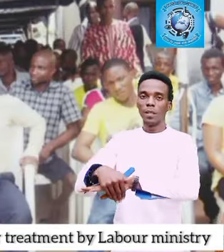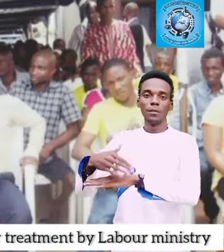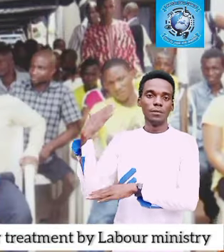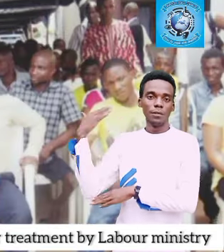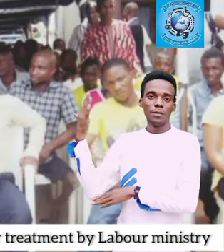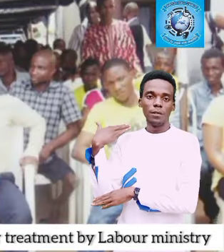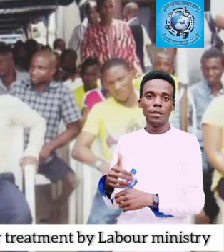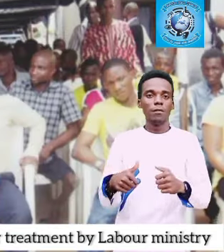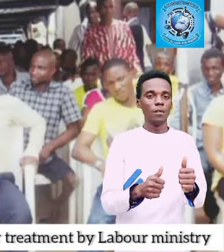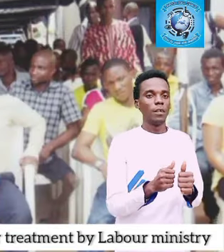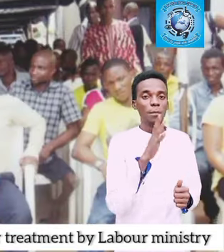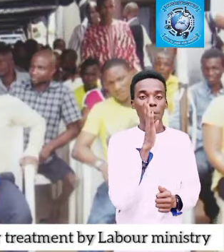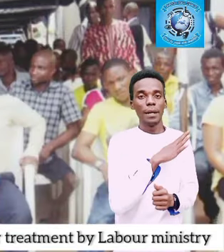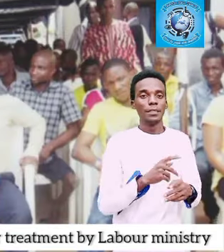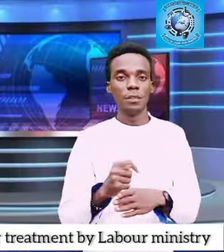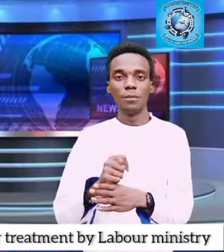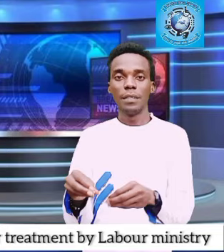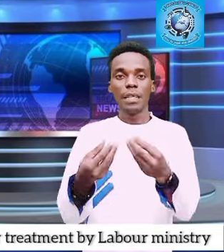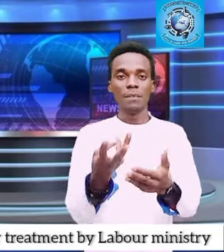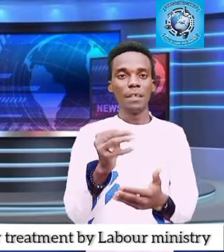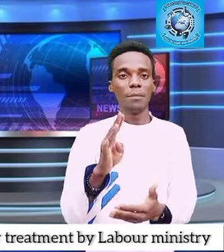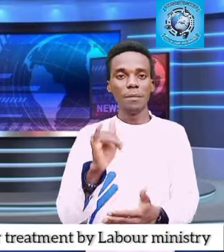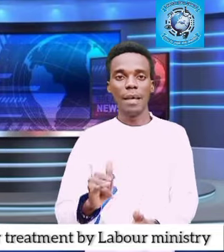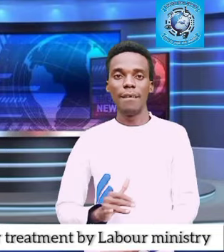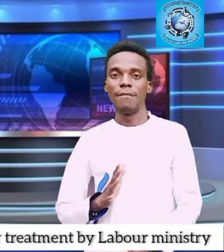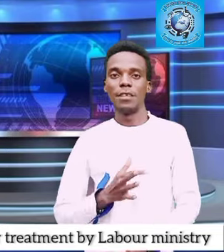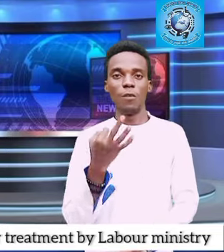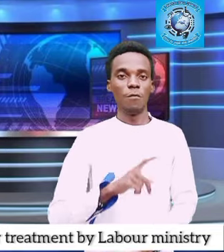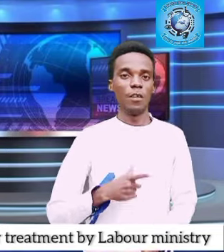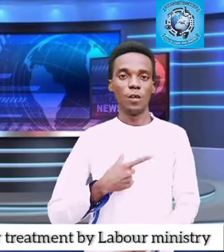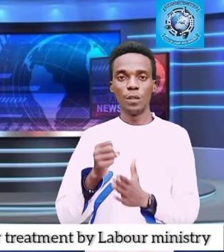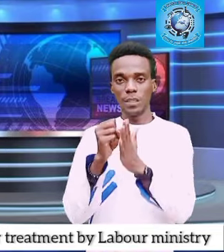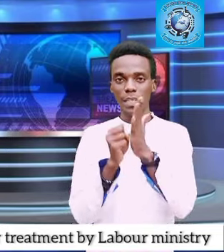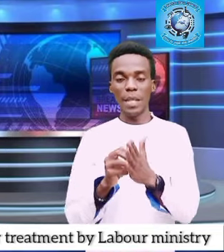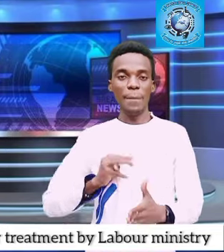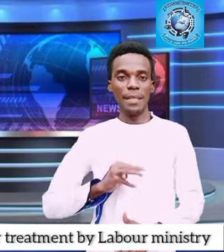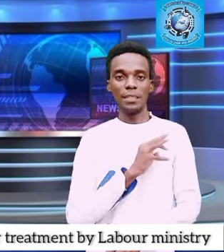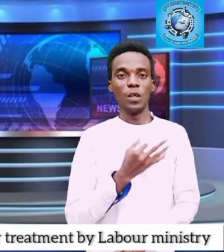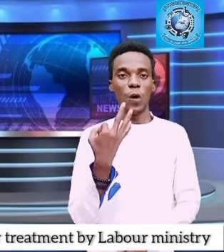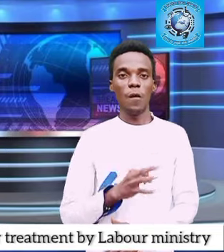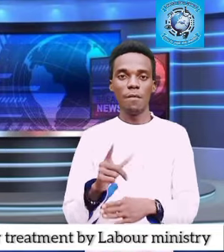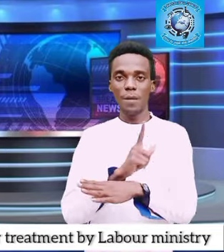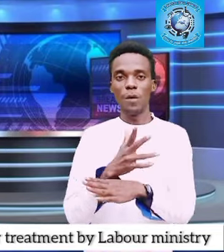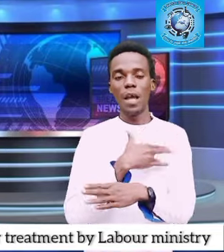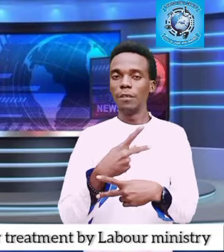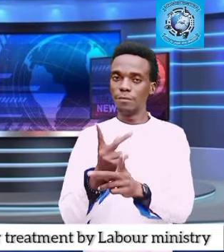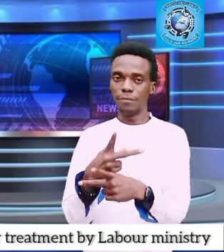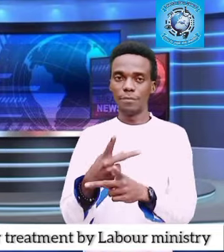and degrading treatment meted them by officials of the Lagos State Ministry of Labour and Productivity.